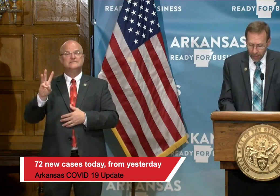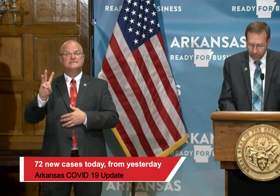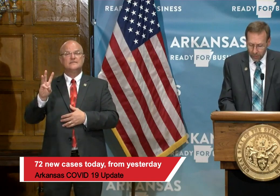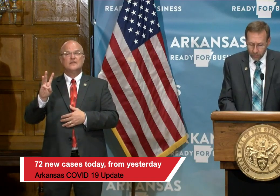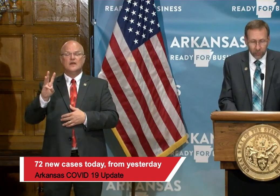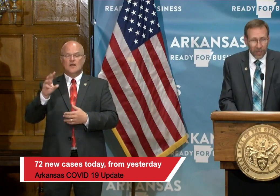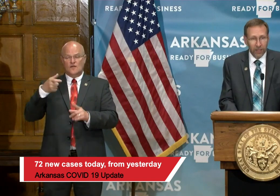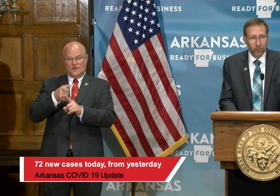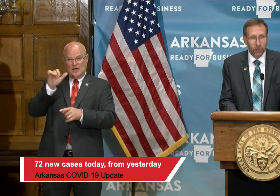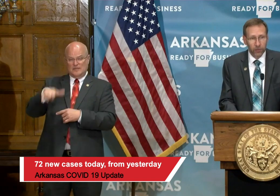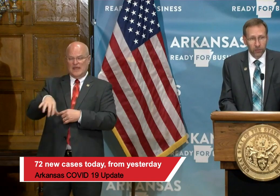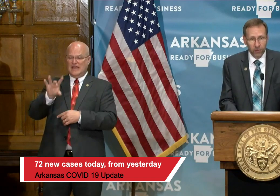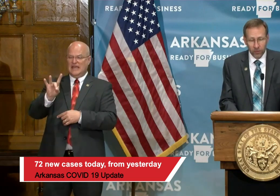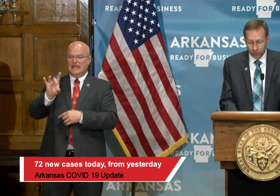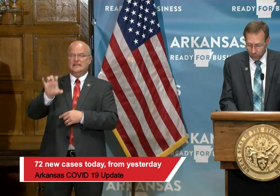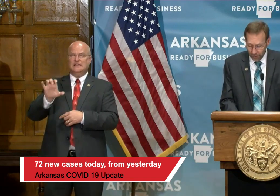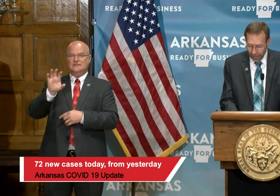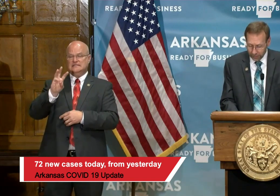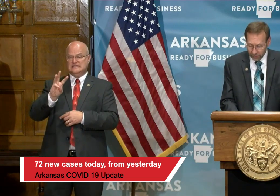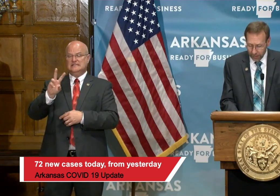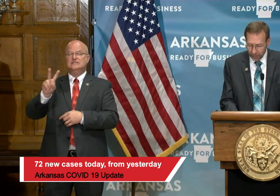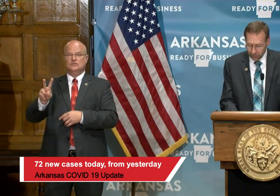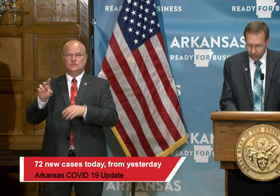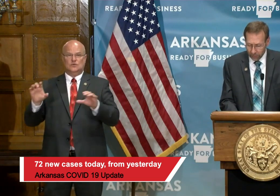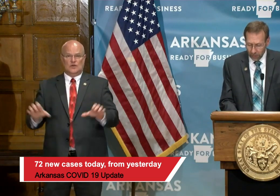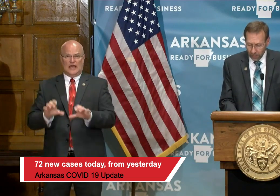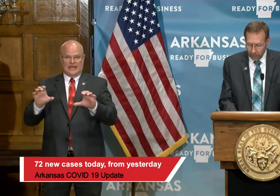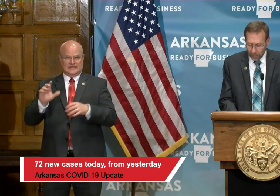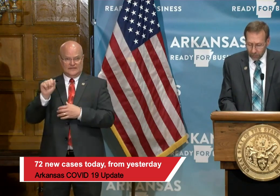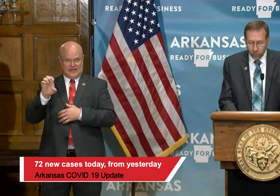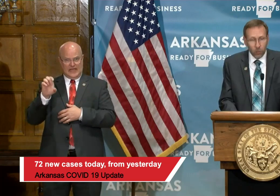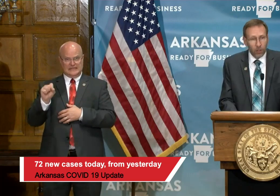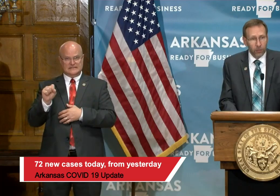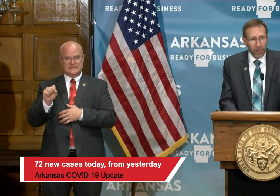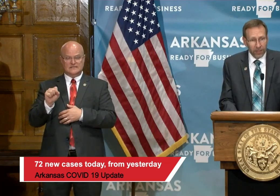stated. Of those, 862 are active cases.